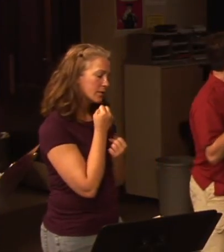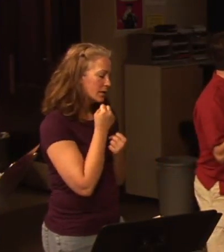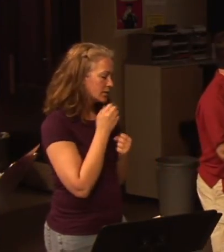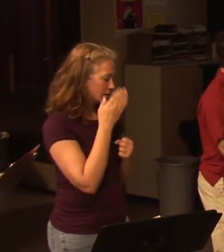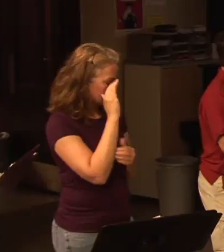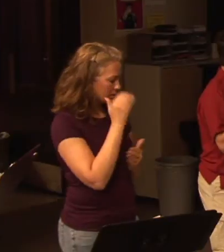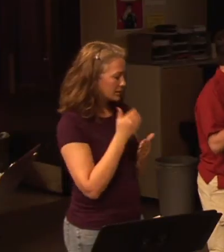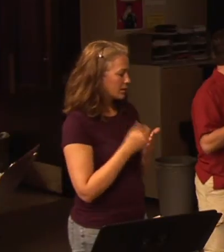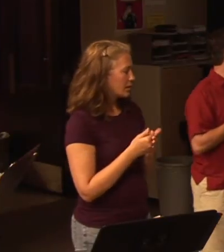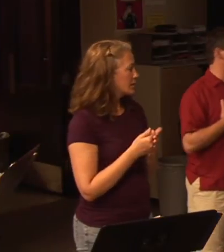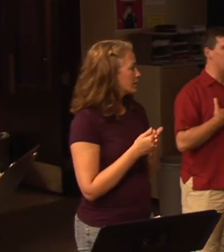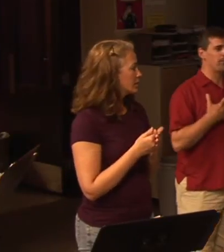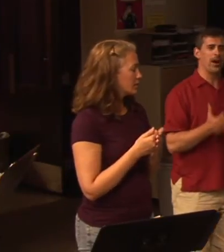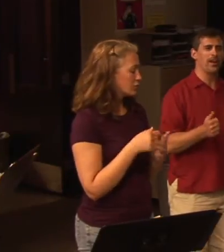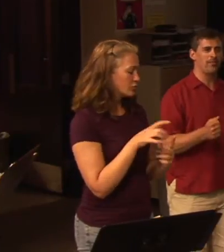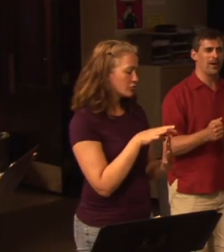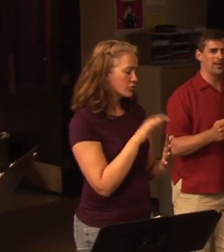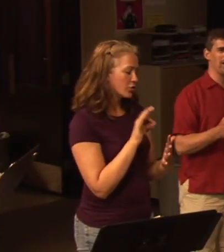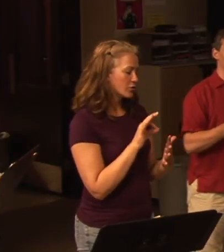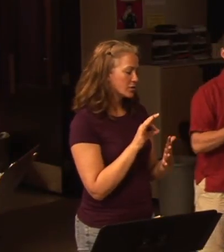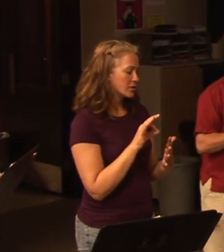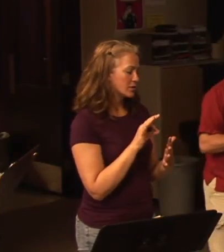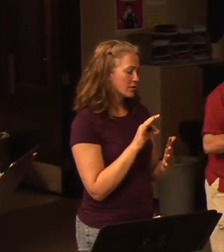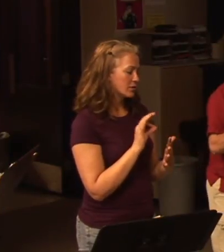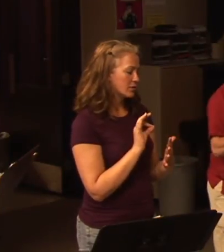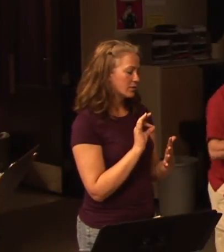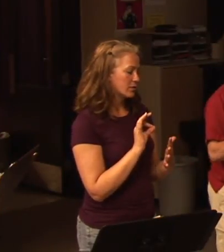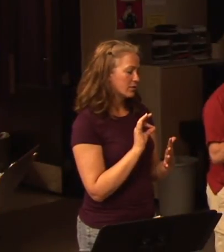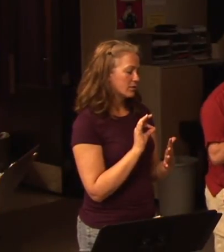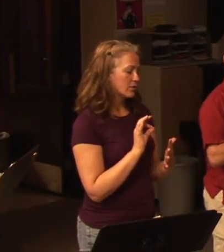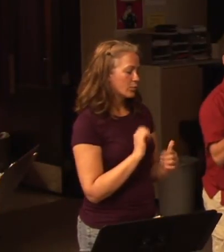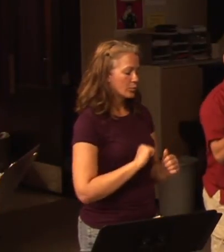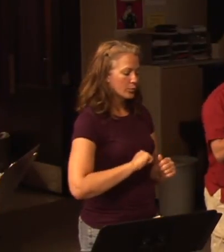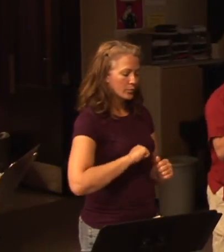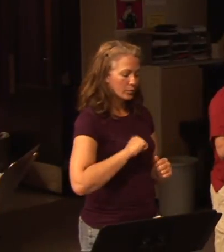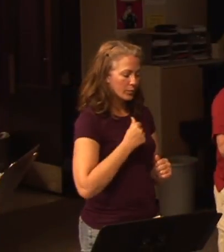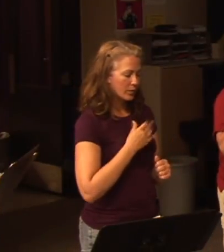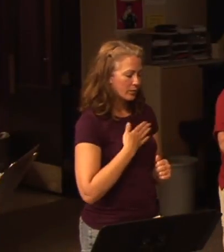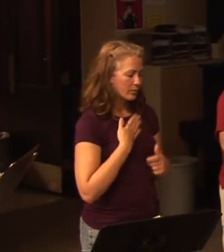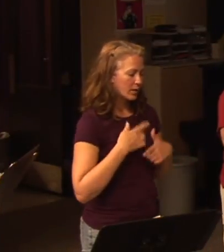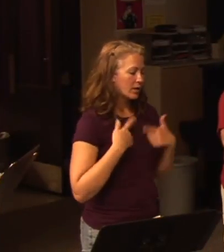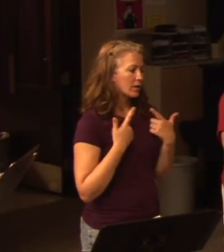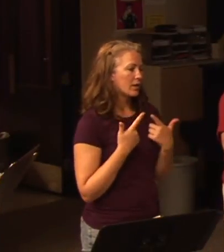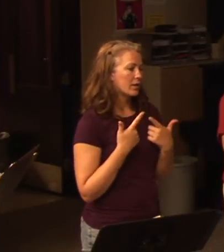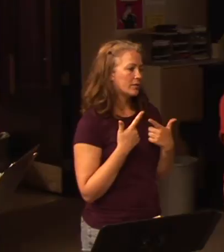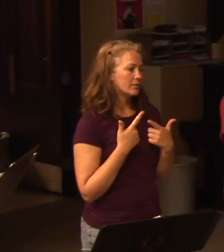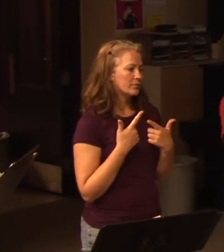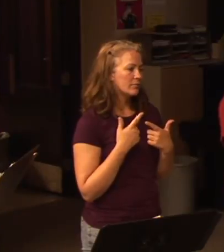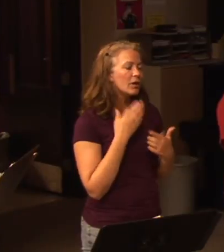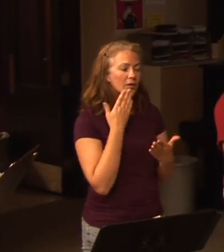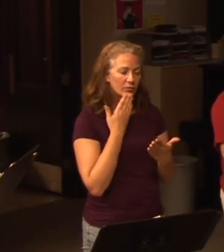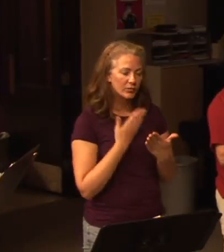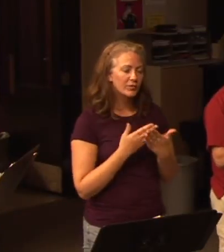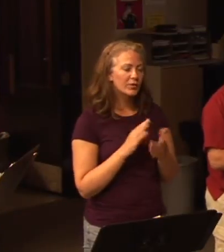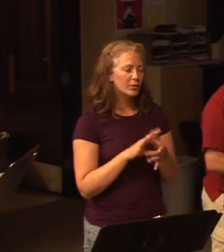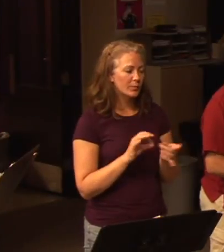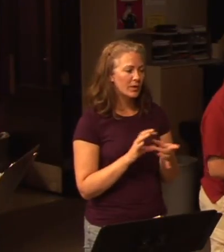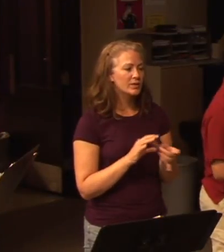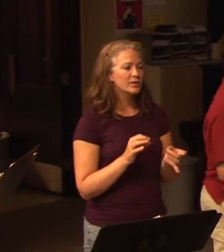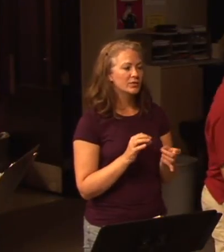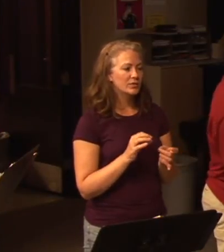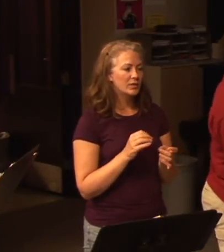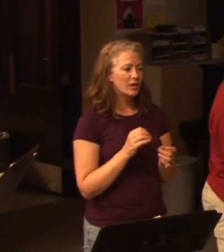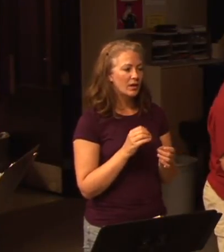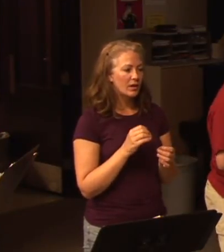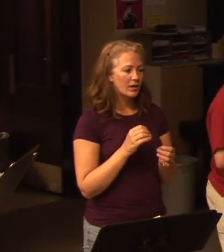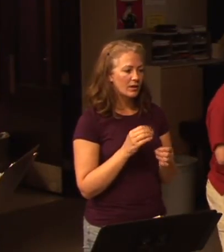You're my son, chosen and marked by my love, pride of my life. Good message for a father on Father's Day, right?